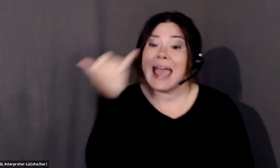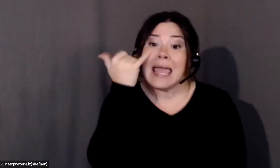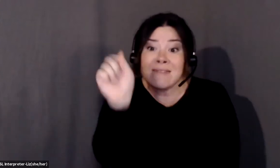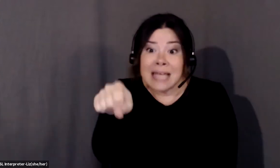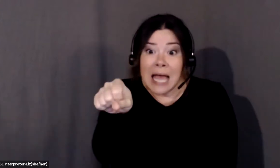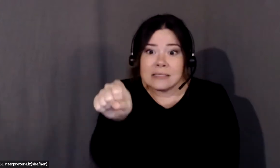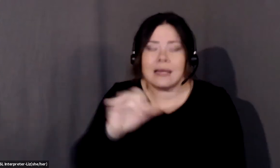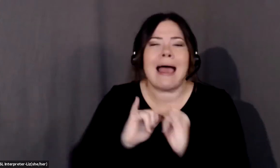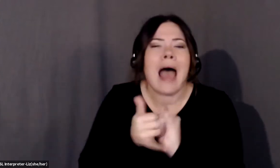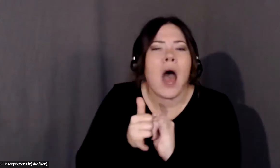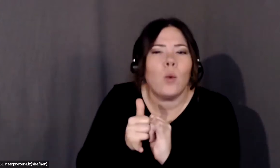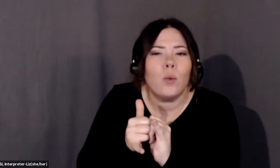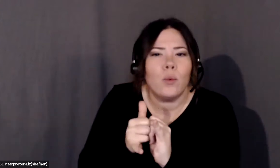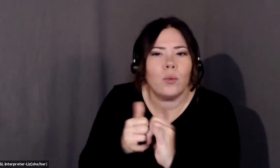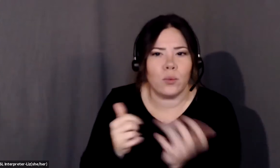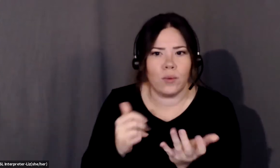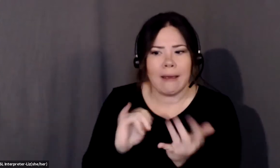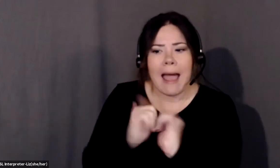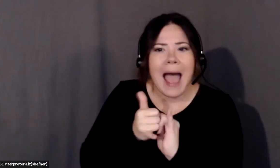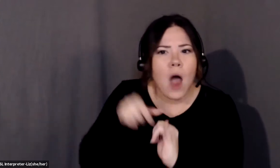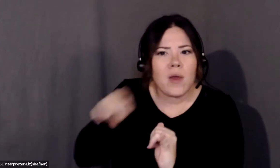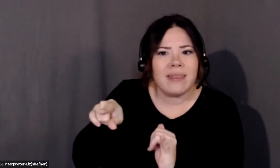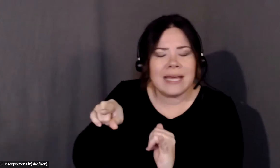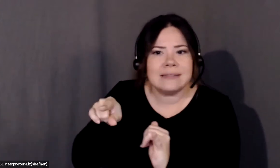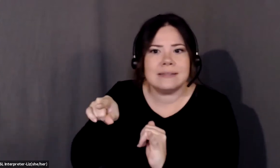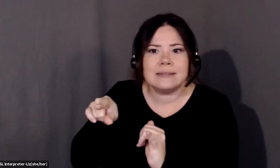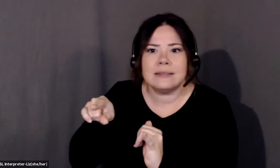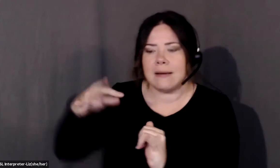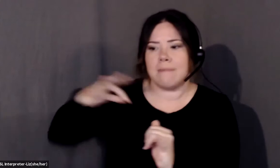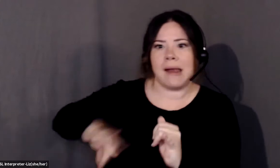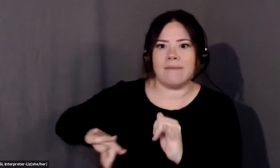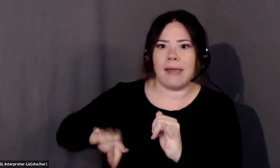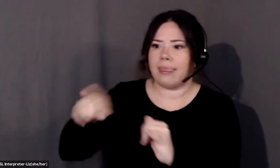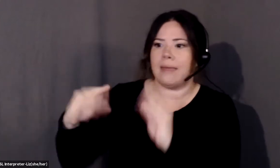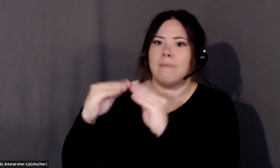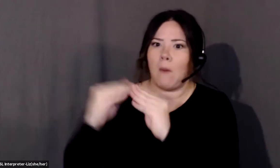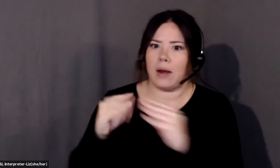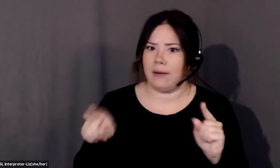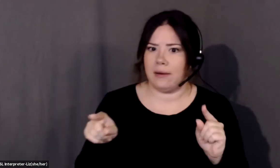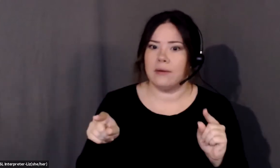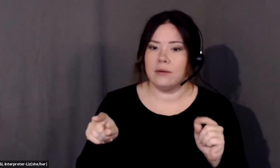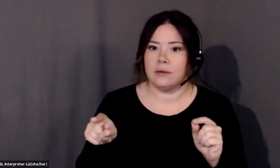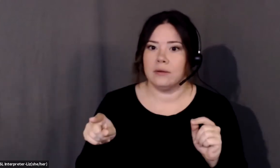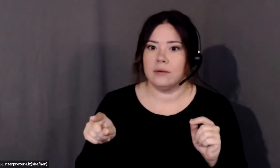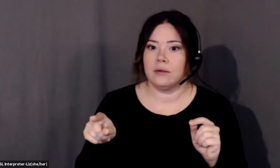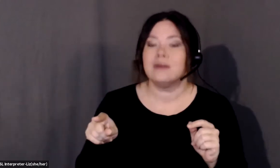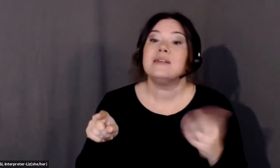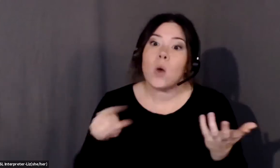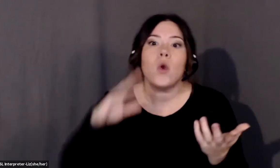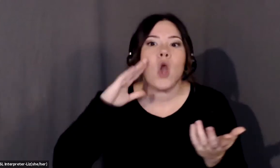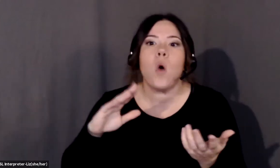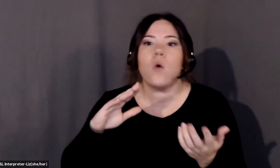how? How does this unfair advantage come into play? So just know we're talking about an